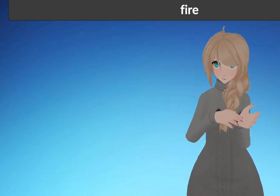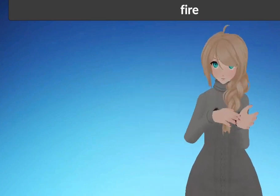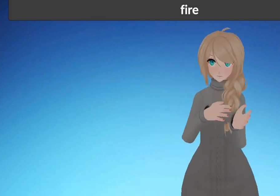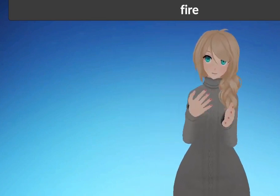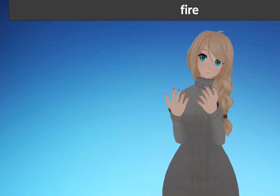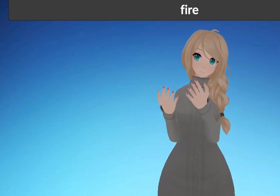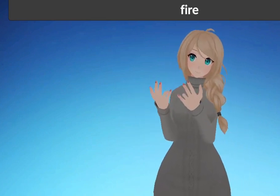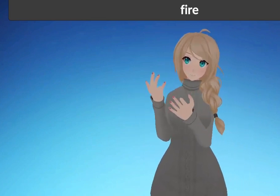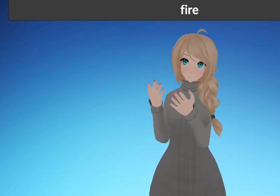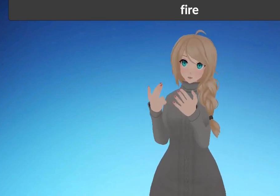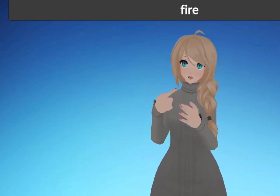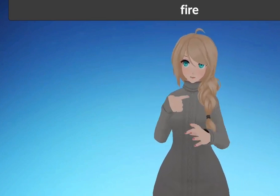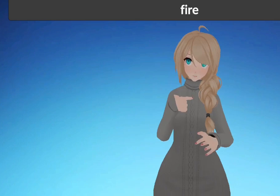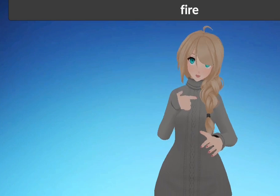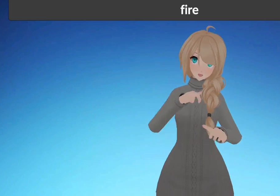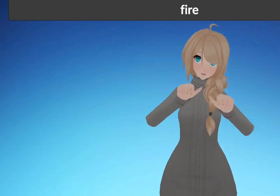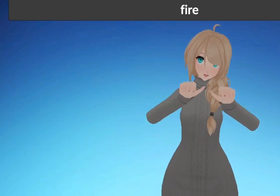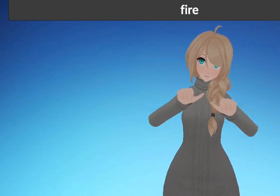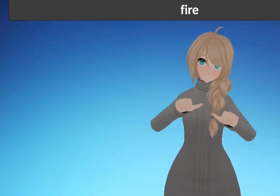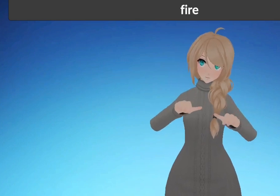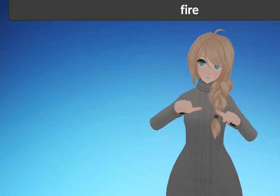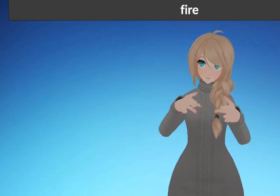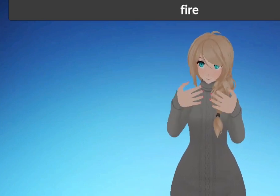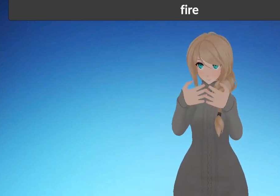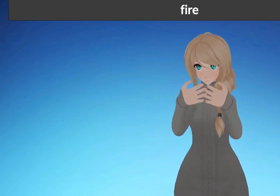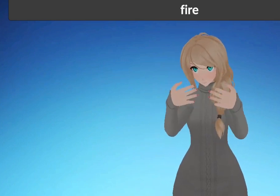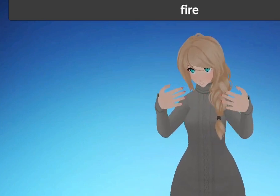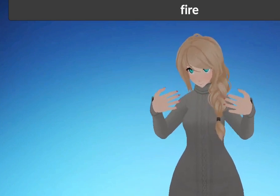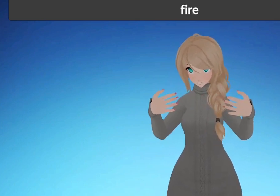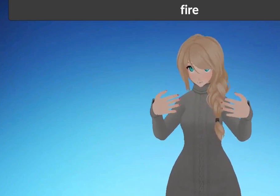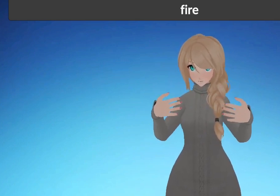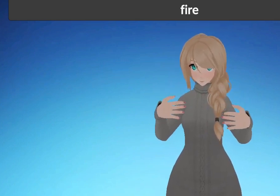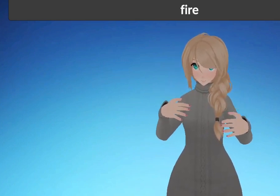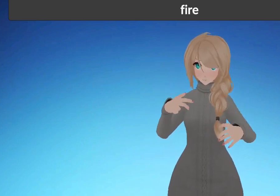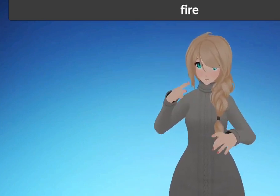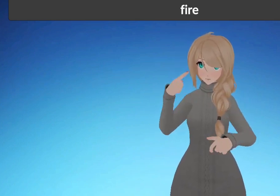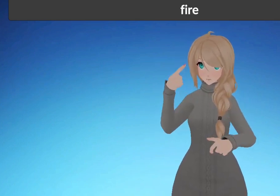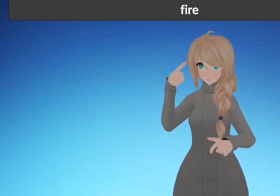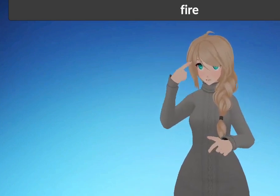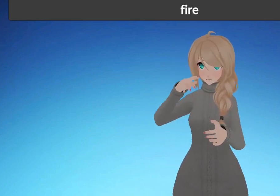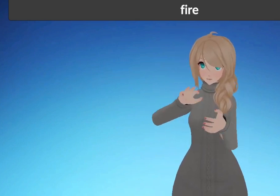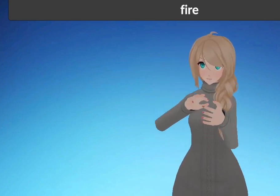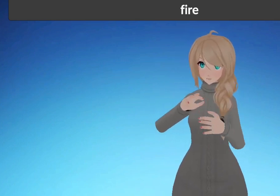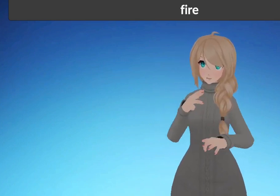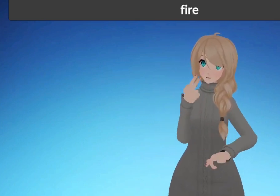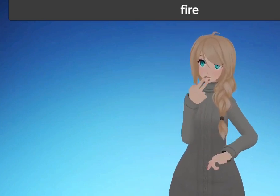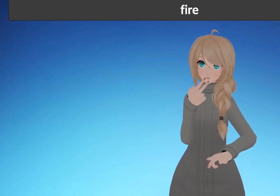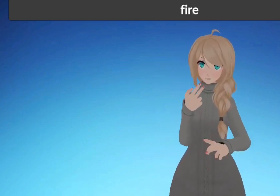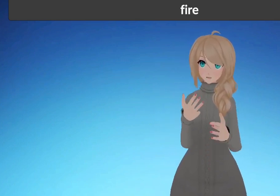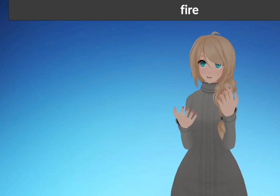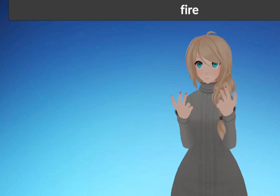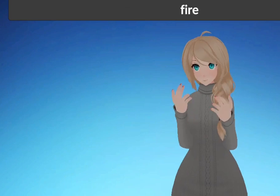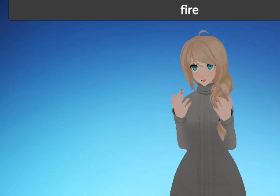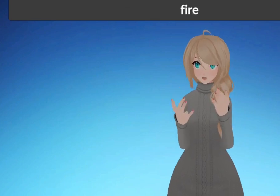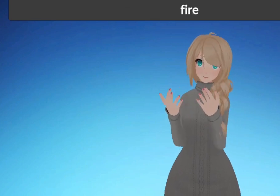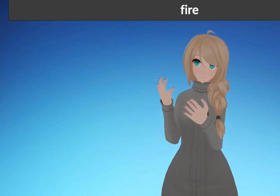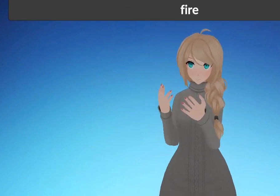burn, fire. I prefer separate because I think it confuses it a little bit. Fire,